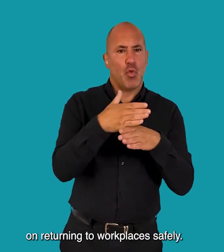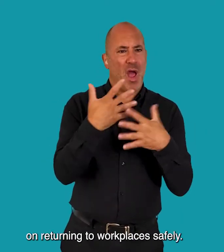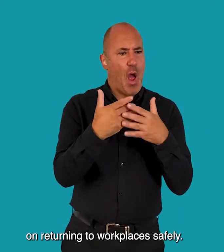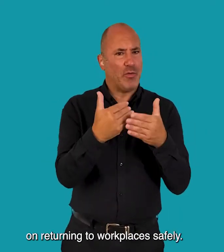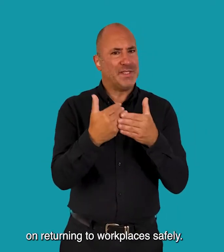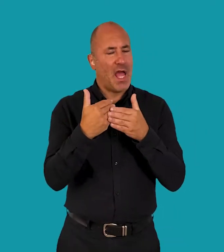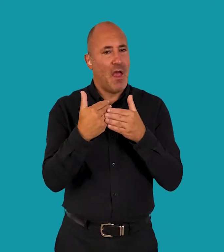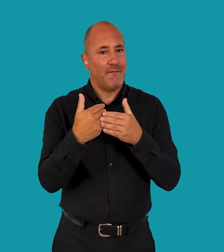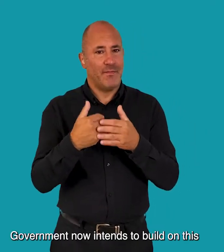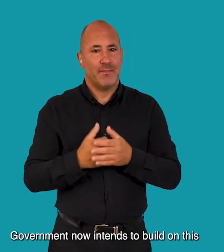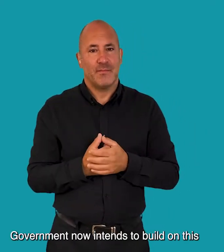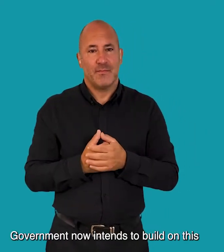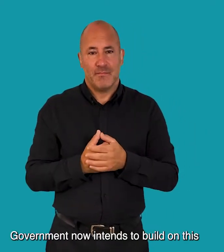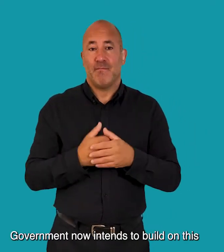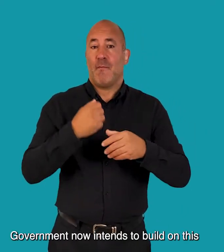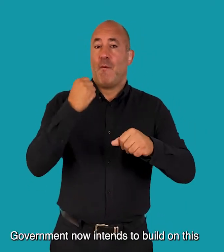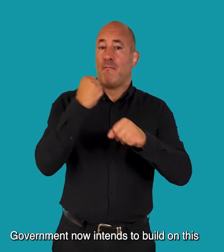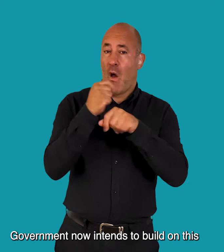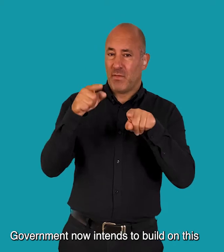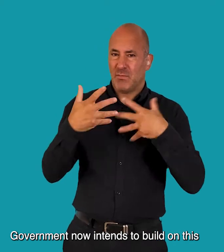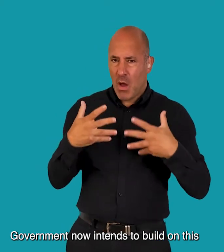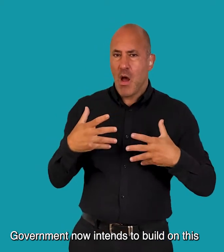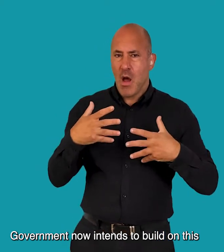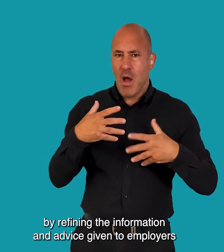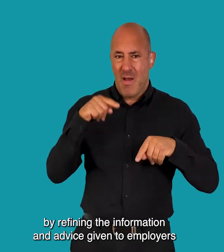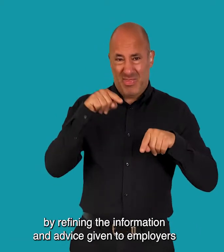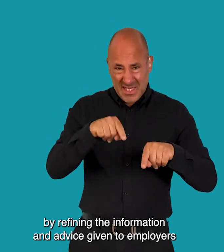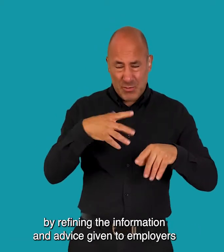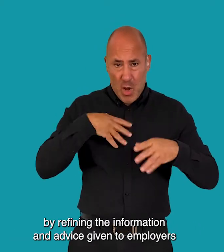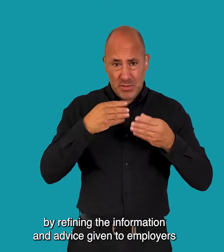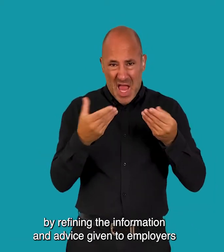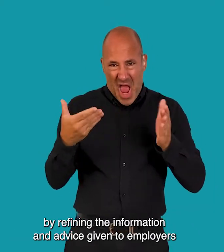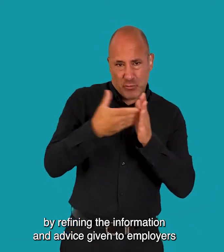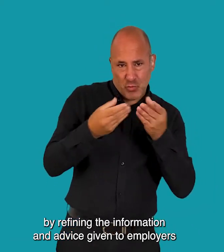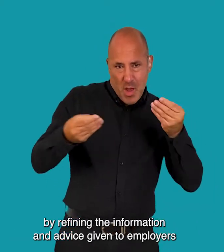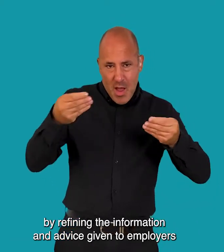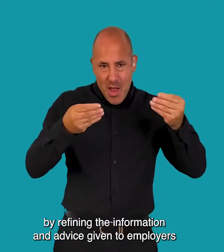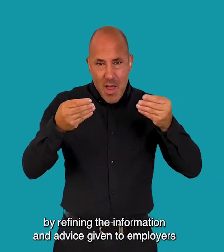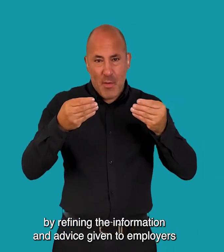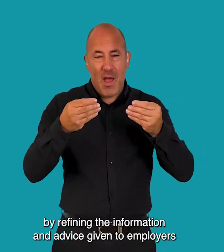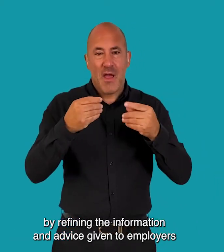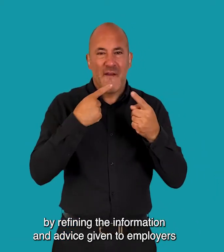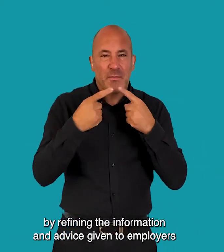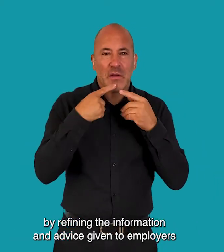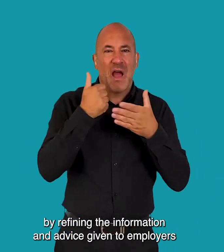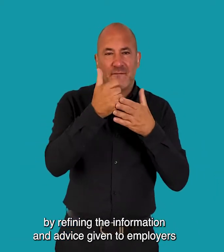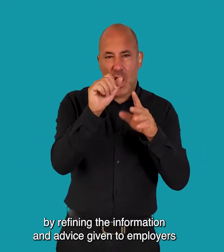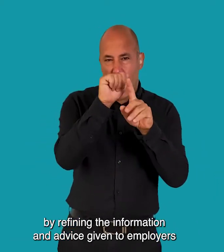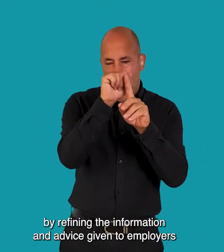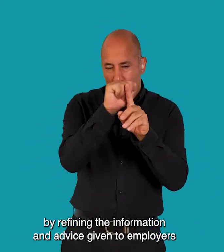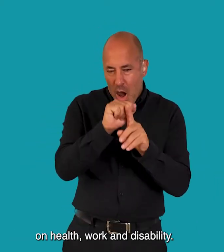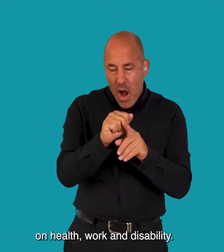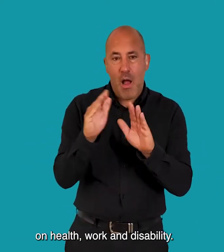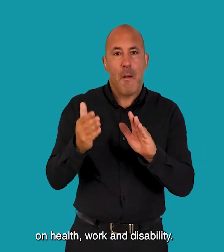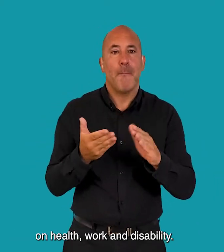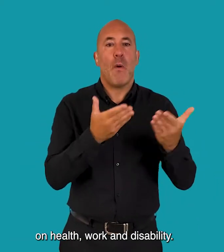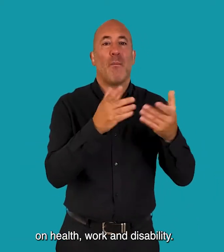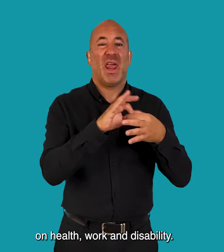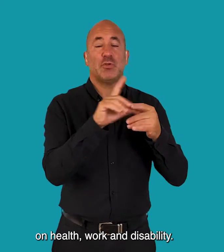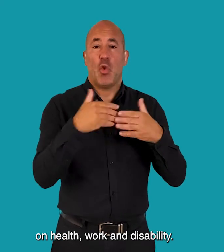safely. Government now intends to build on this by refining the information and advice given to employers on health, work and